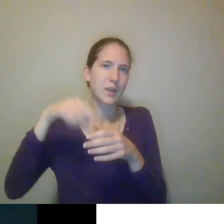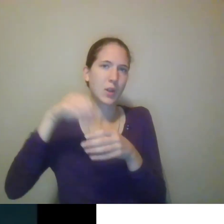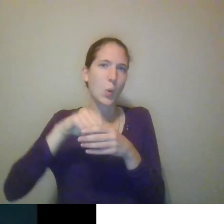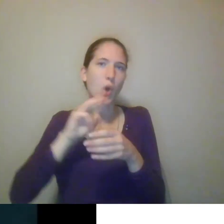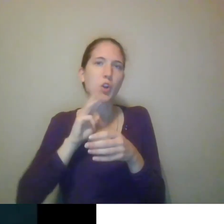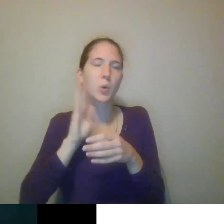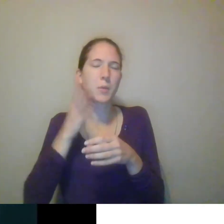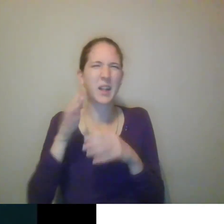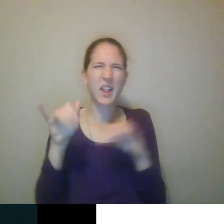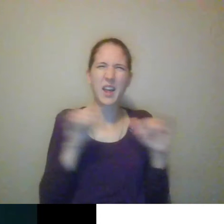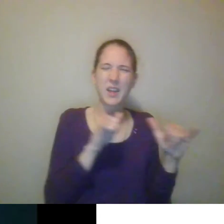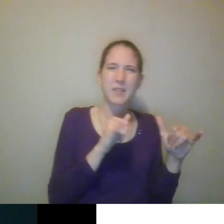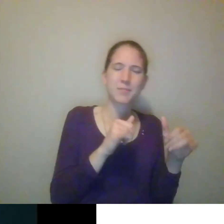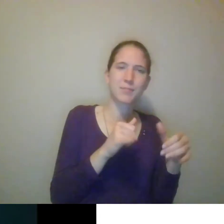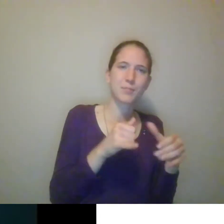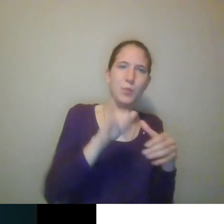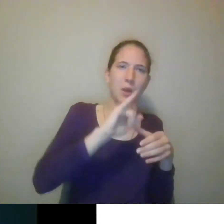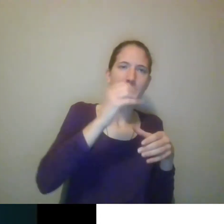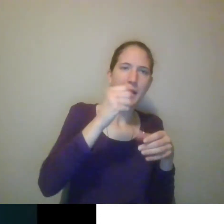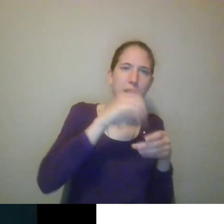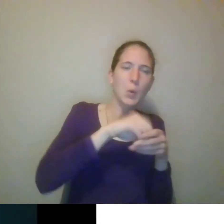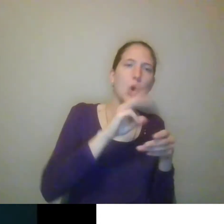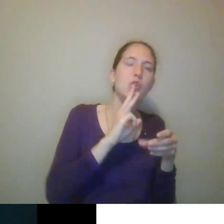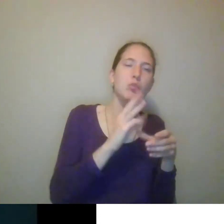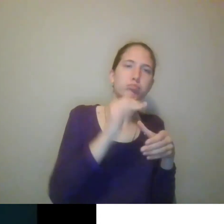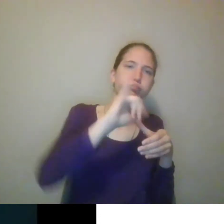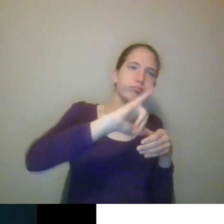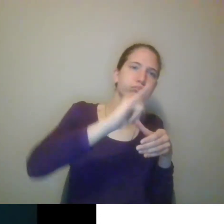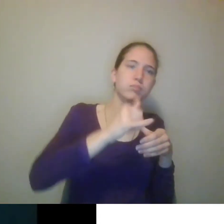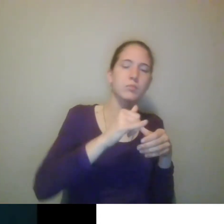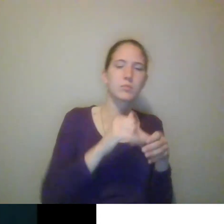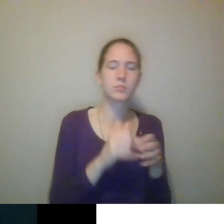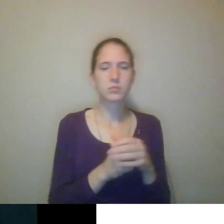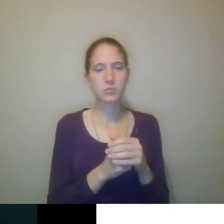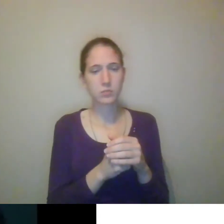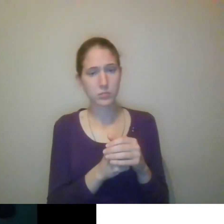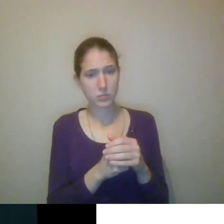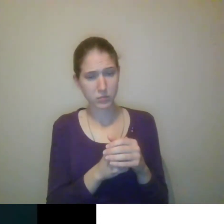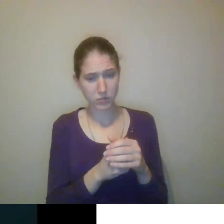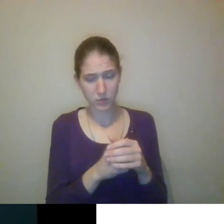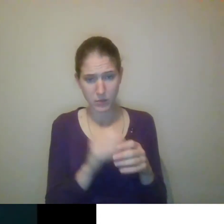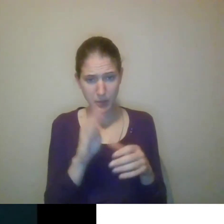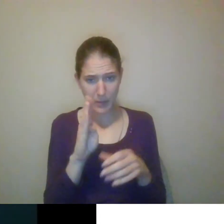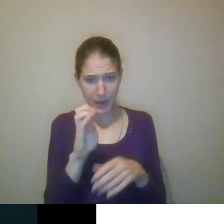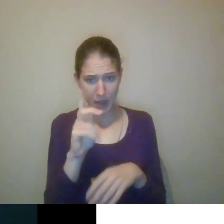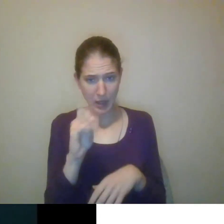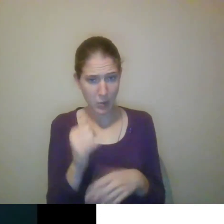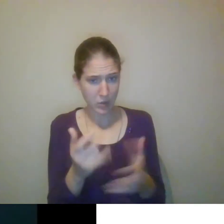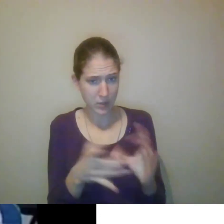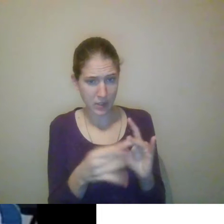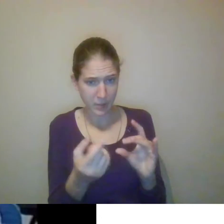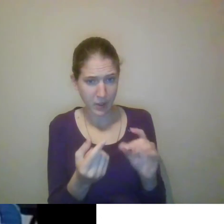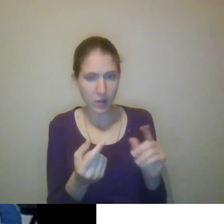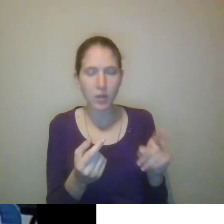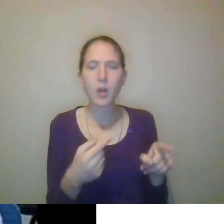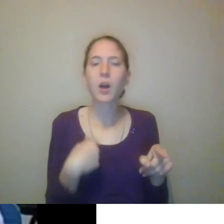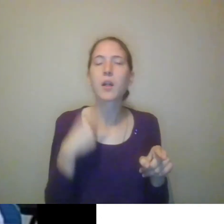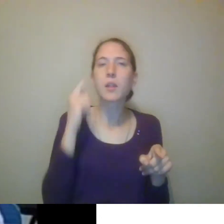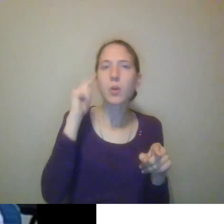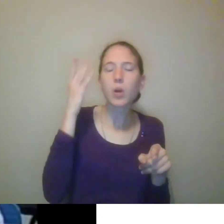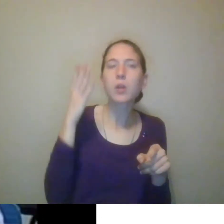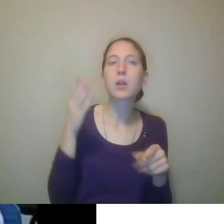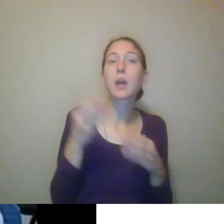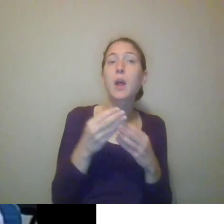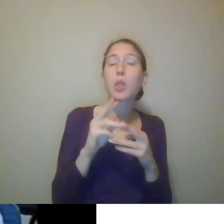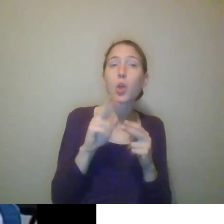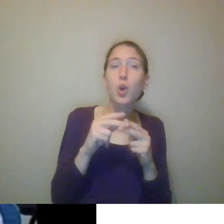see if we can find out. All right, so if I drop it in, well, wait, Becky, you have it. All right, I was go going to ahead. say it was either going to dissolve or act like